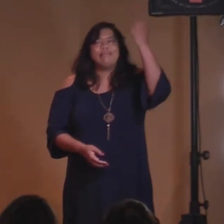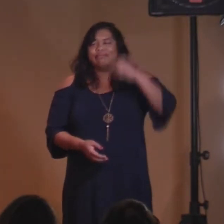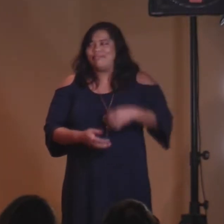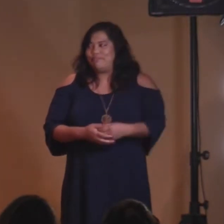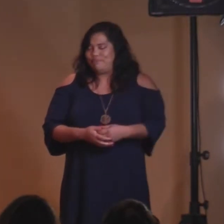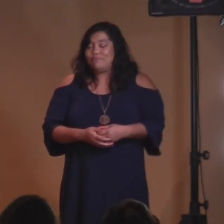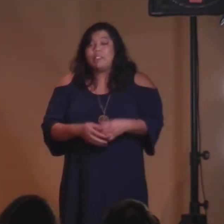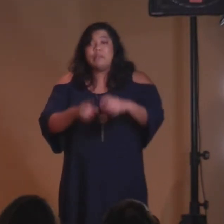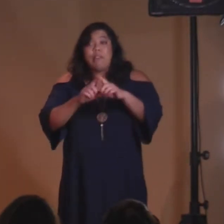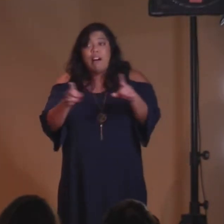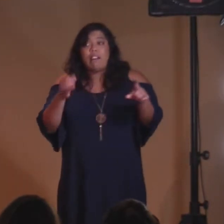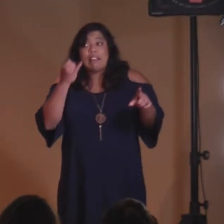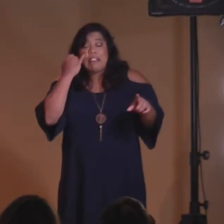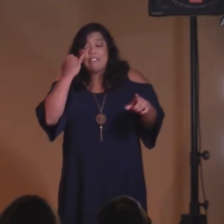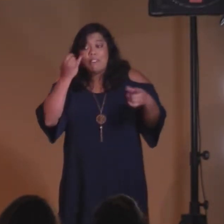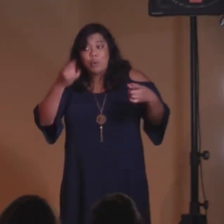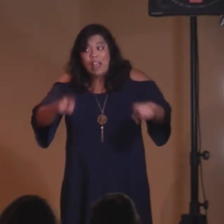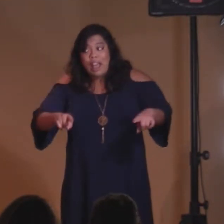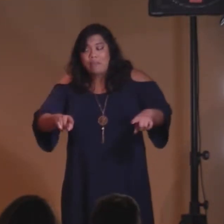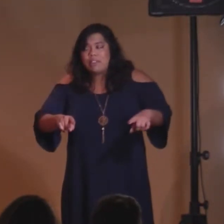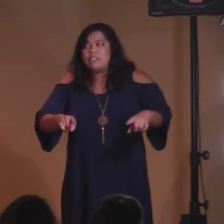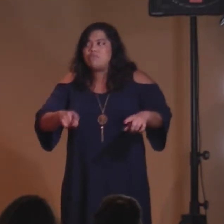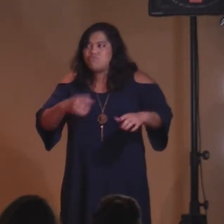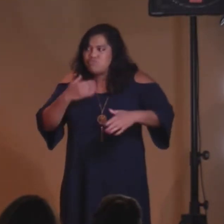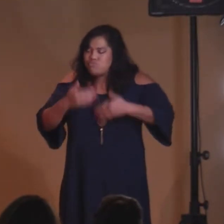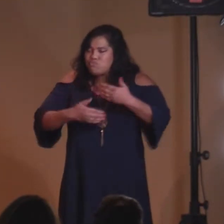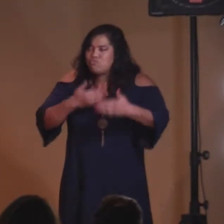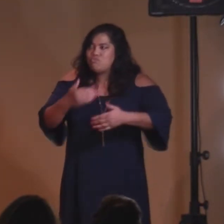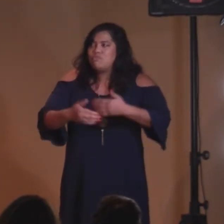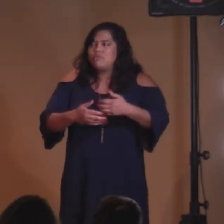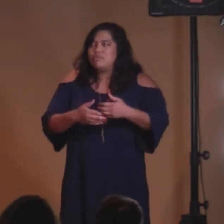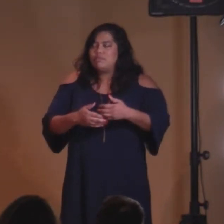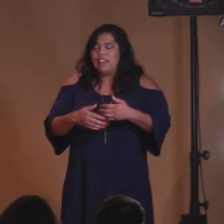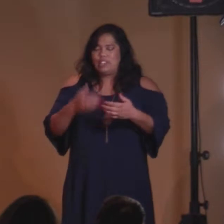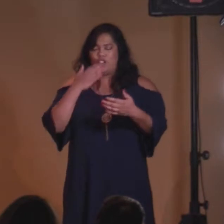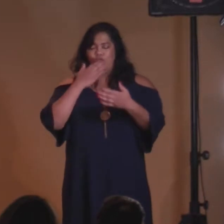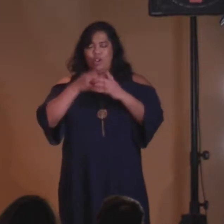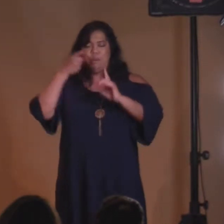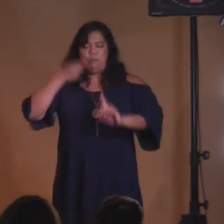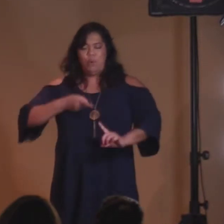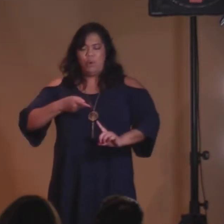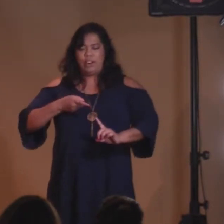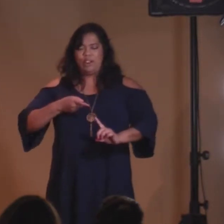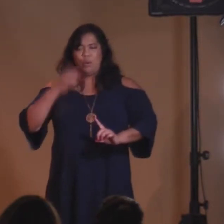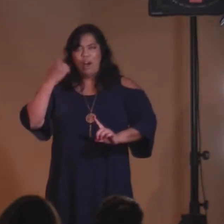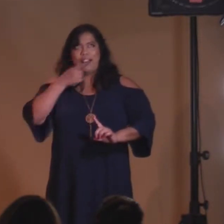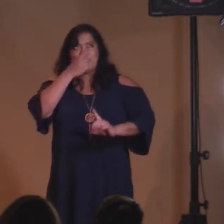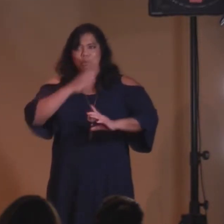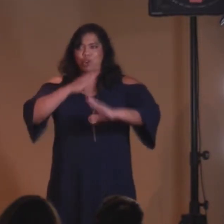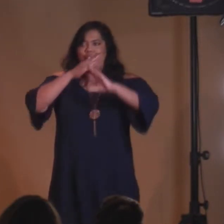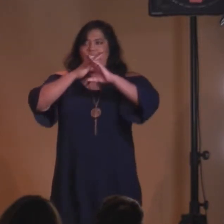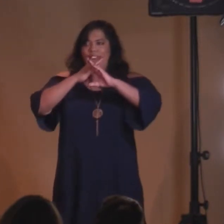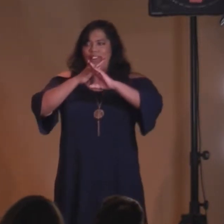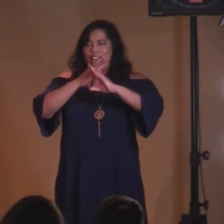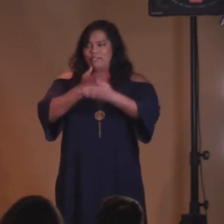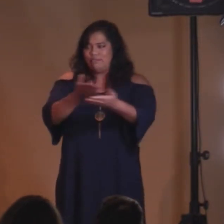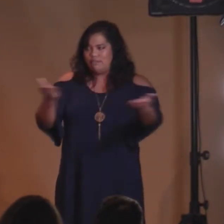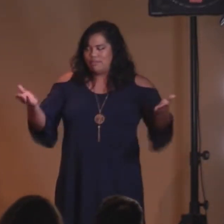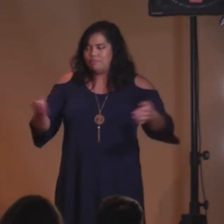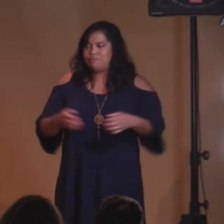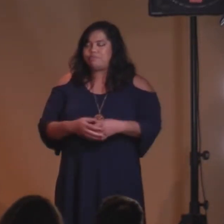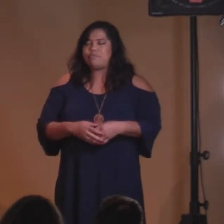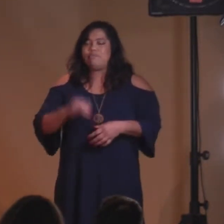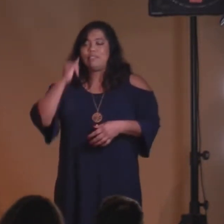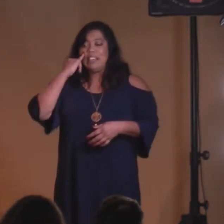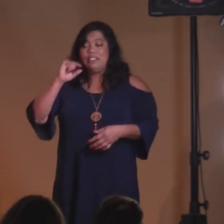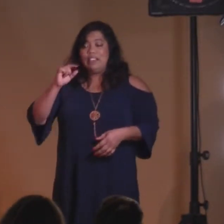But when it is operating ideally, it serves the purpose of protecting. When the